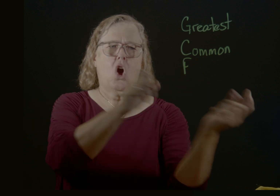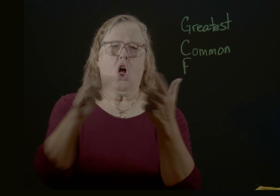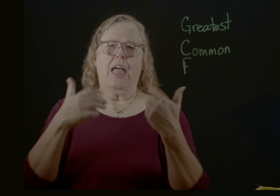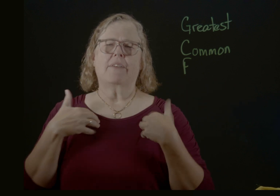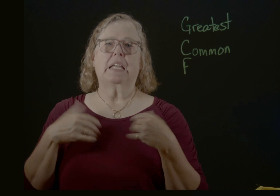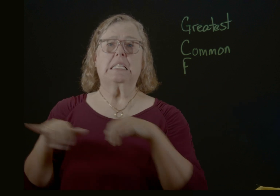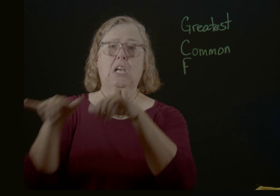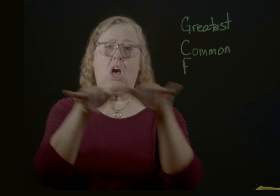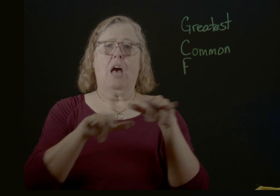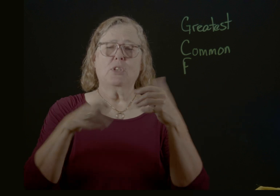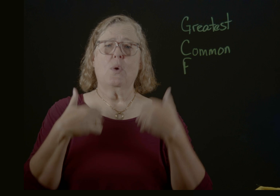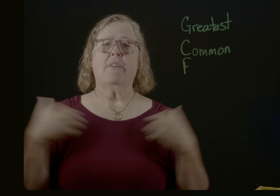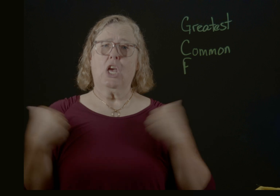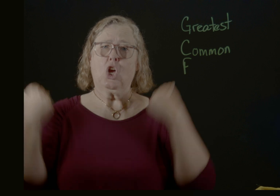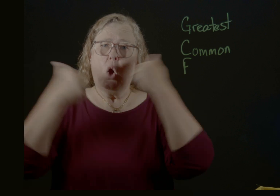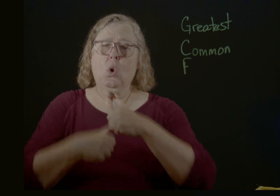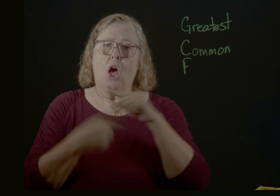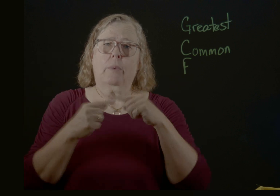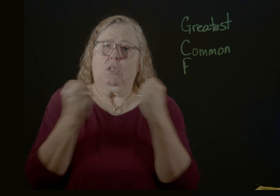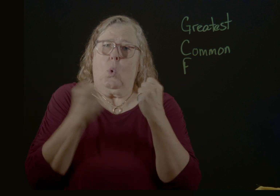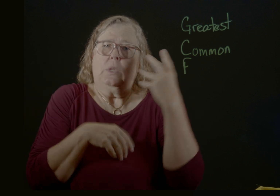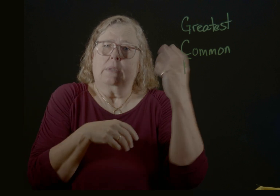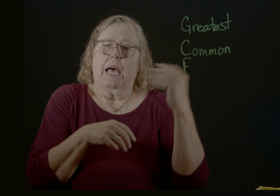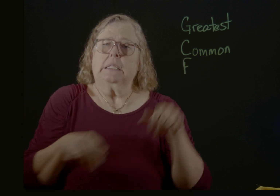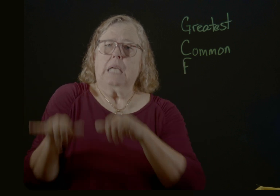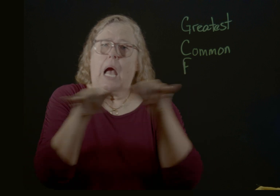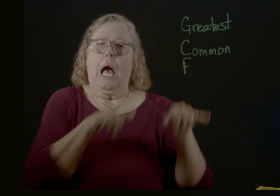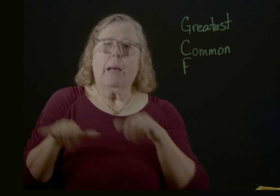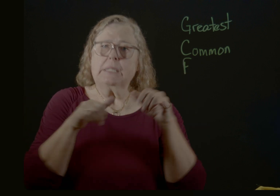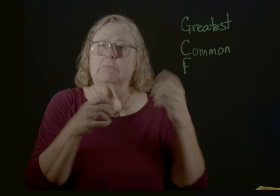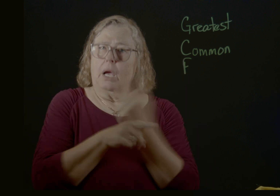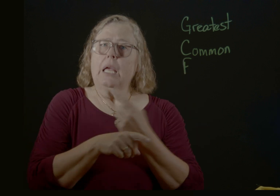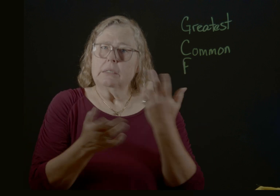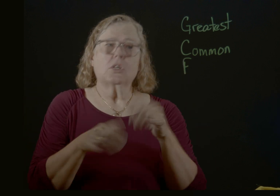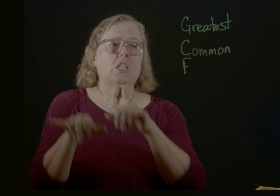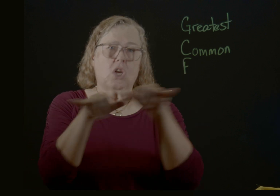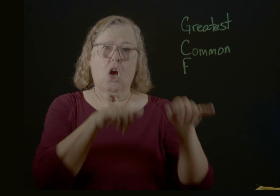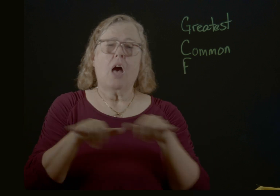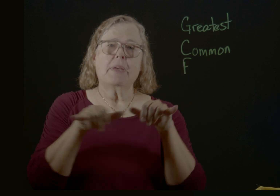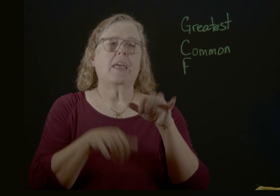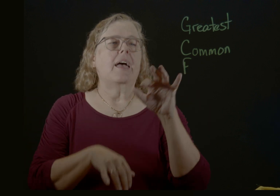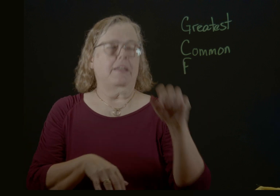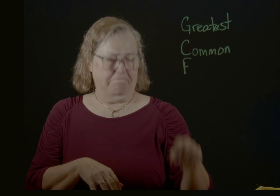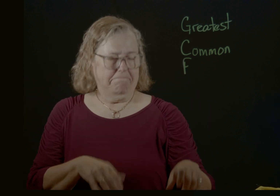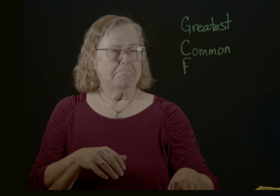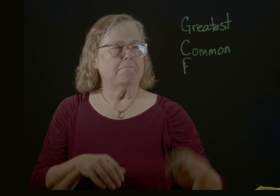have the same thing, right? So if we all wear a coat if it's cold outside, right? It's common. We all are doing the same thing.